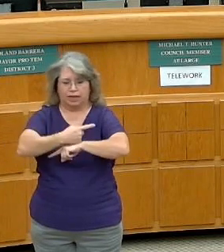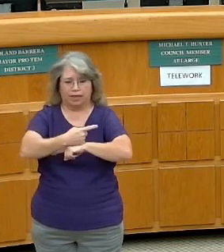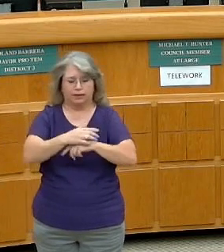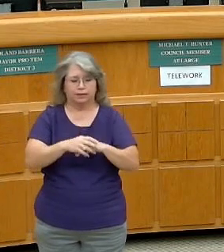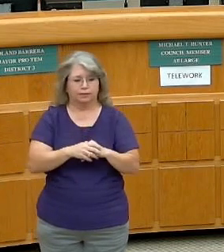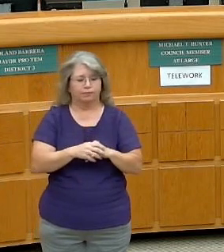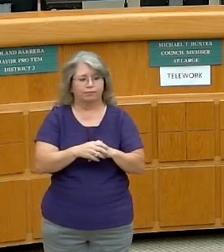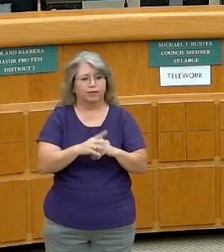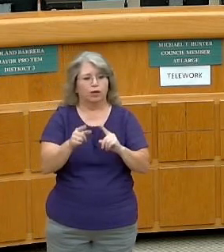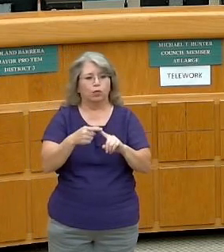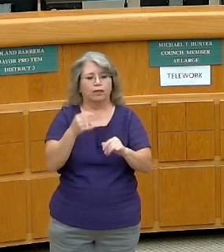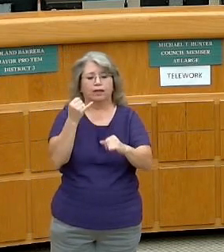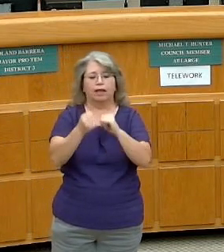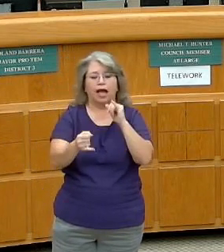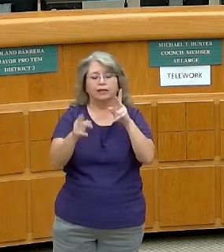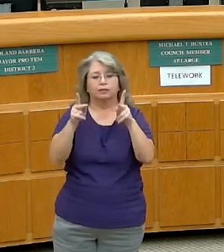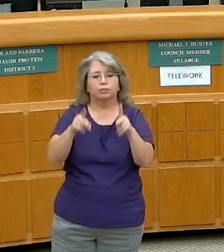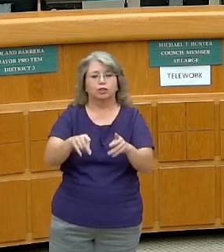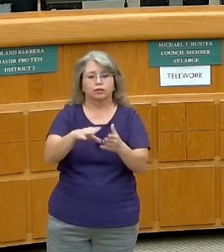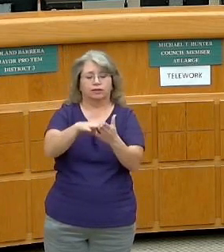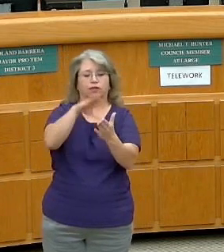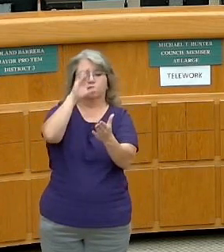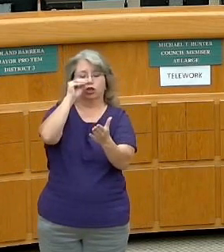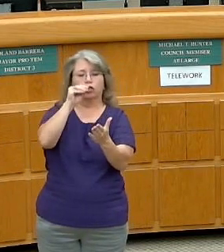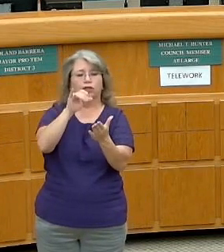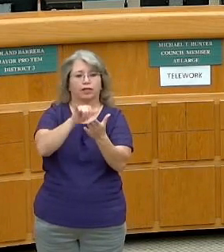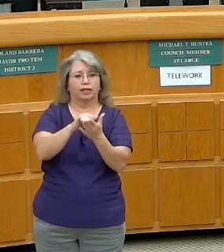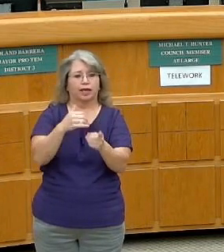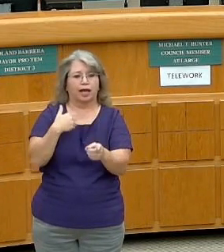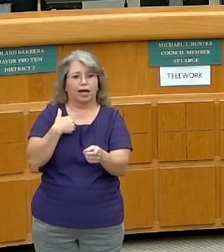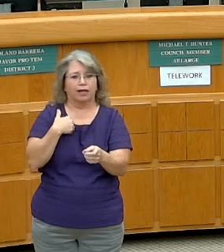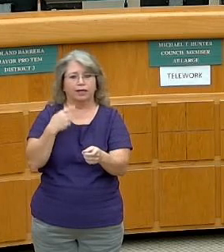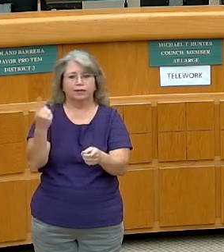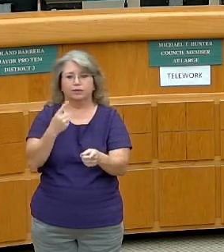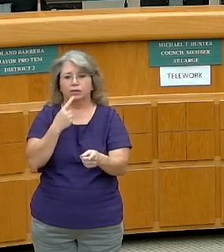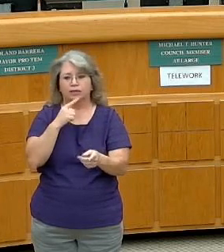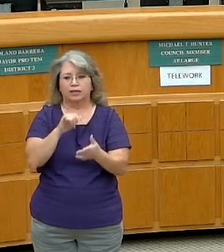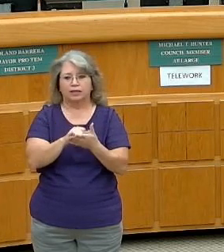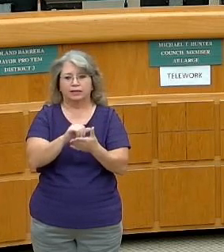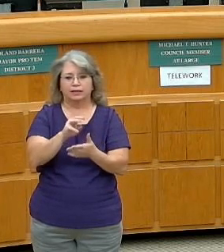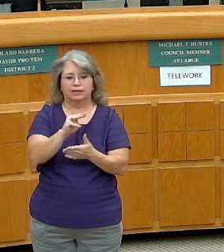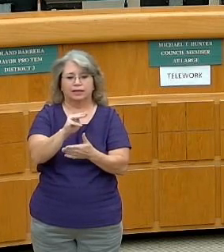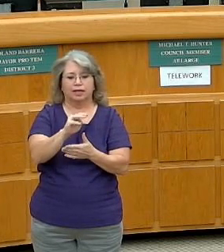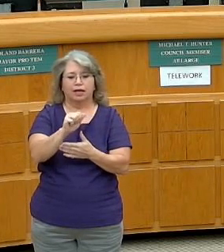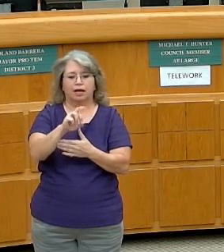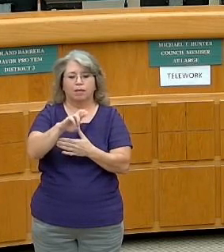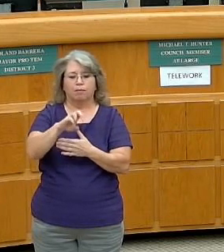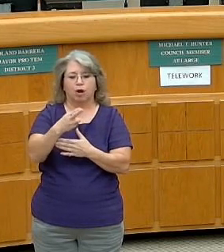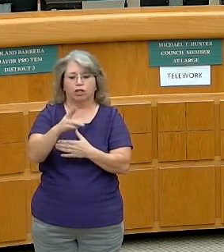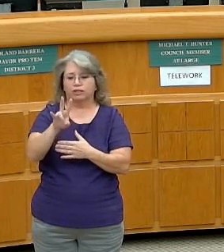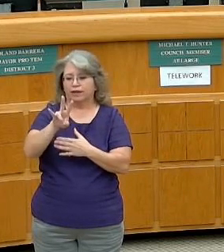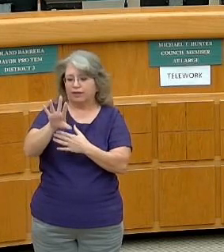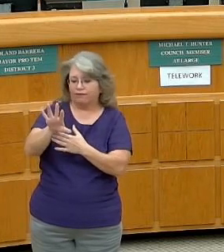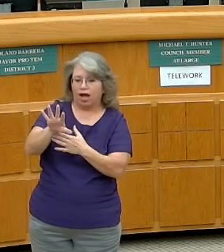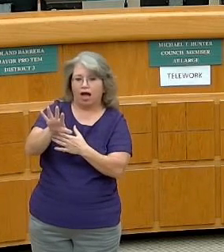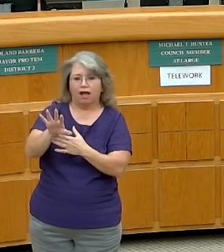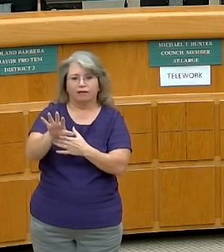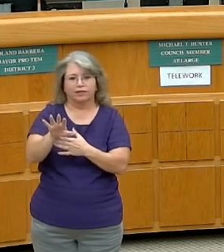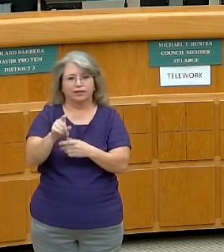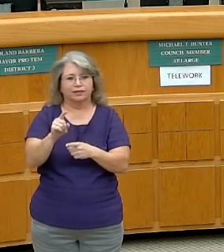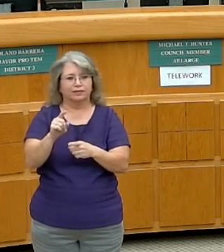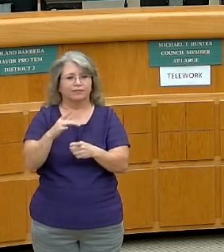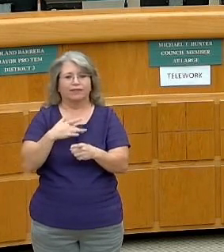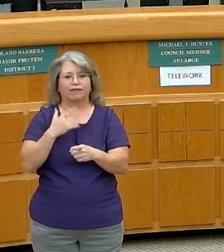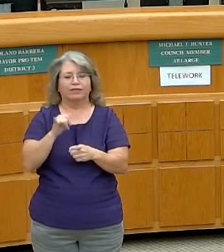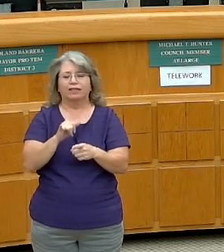we're wondering, I saw somebody say the other day that this was March the 75th, because they seem to be just more and more days that were in the same month, but it's not,